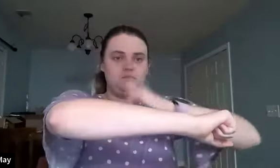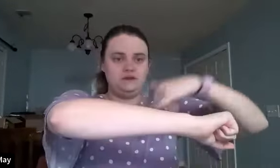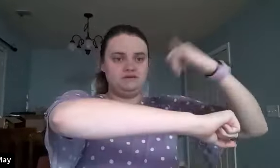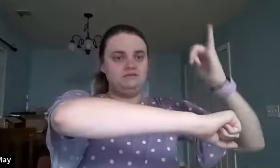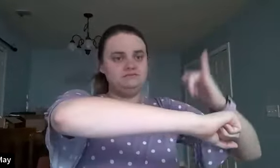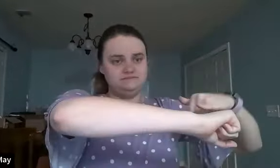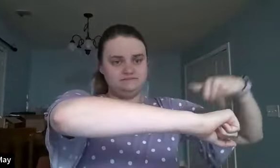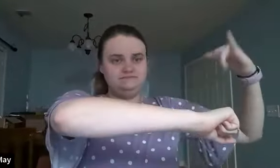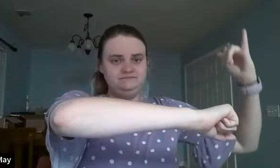whale.